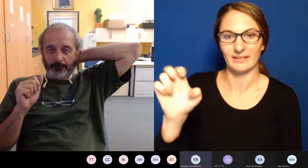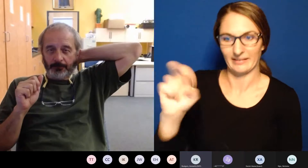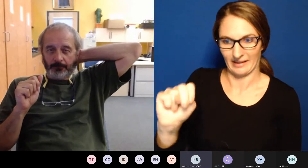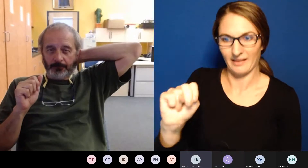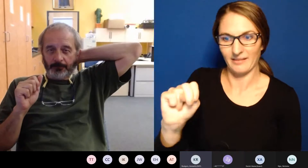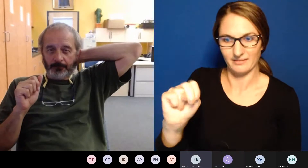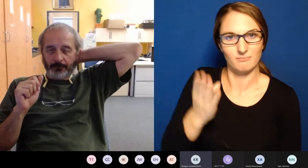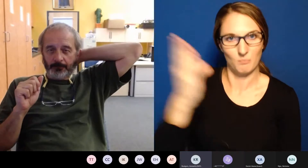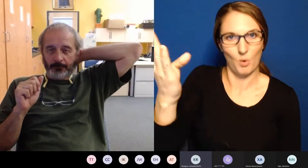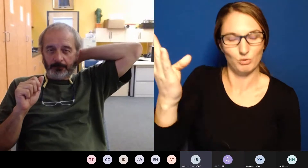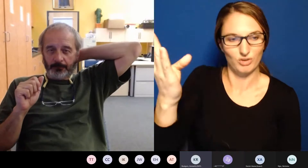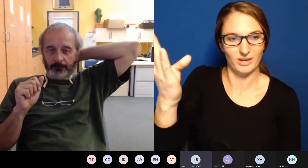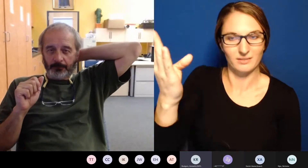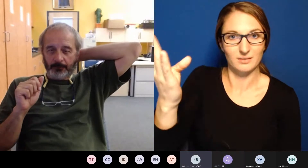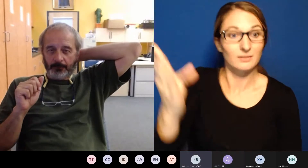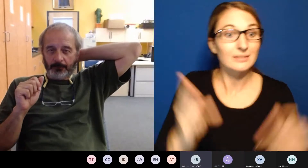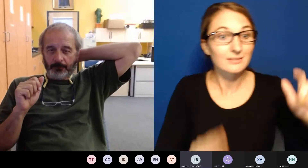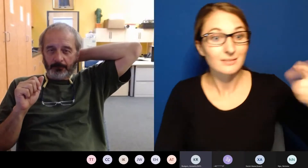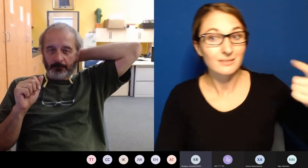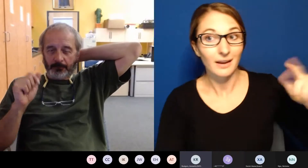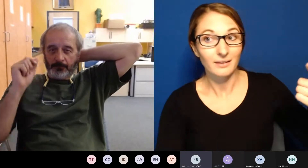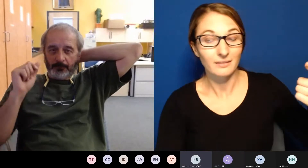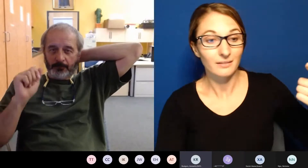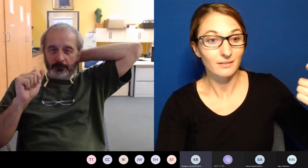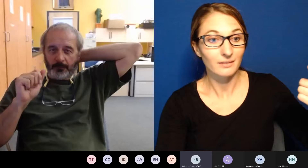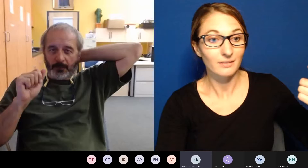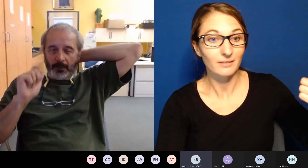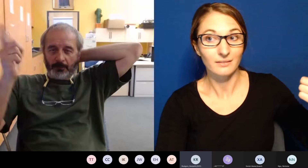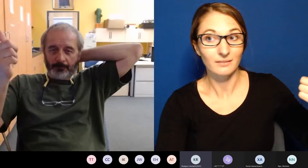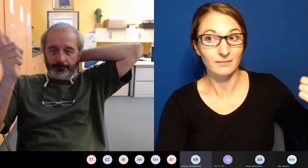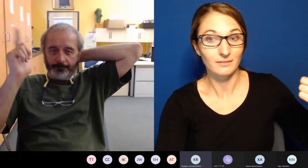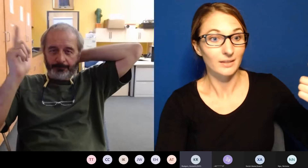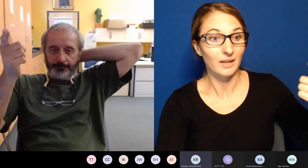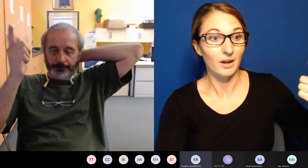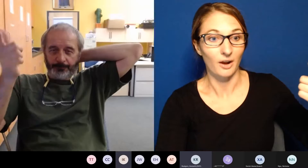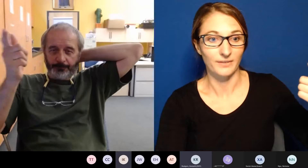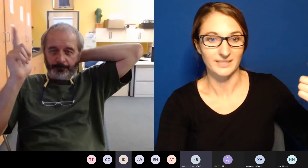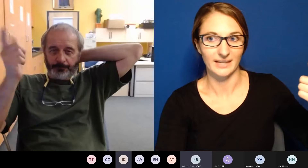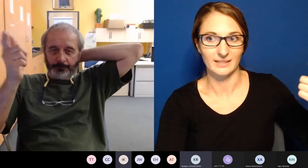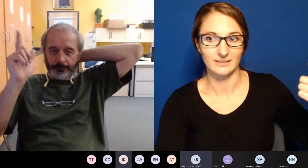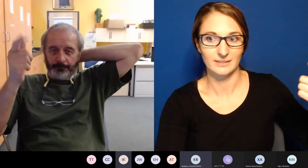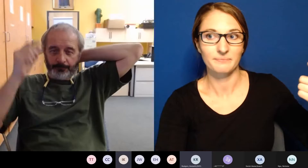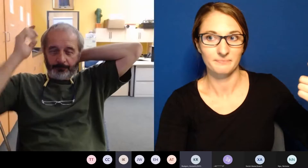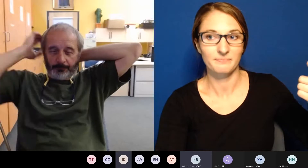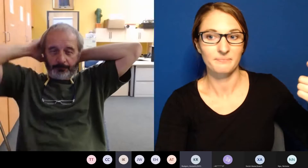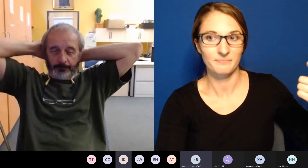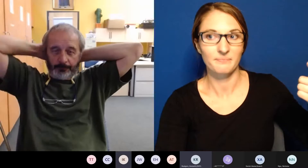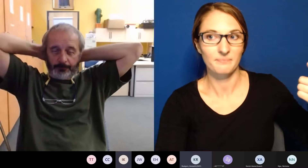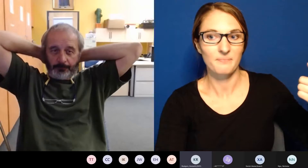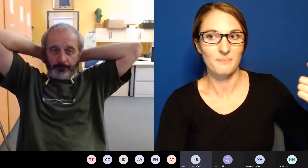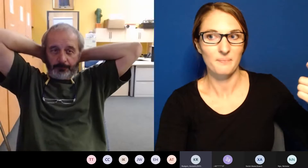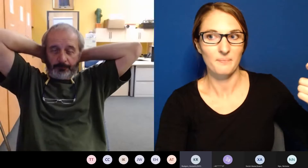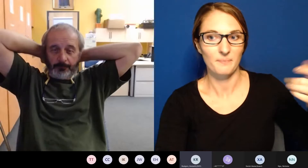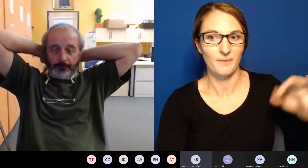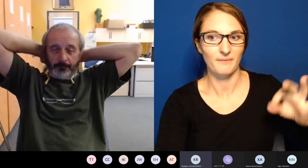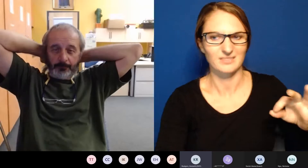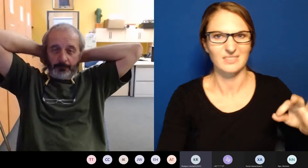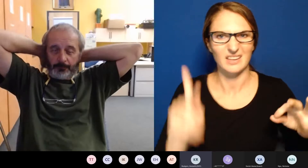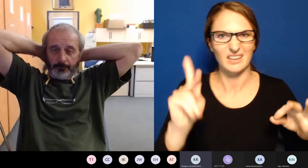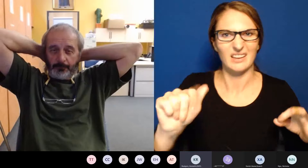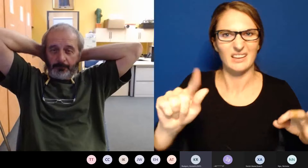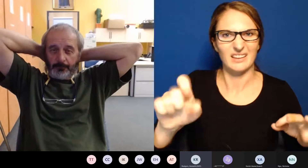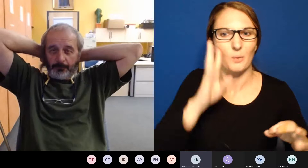Is there a second? Harvey second seconds. from Harvey. Okay, moved